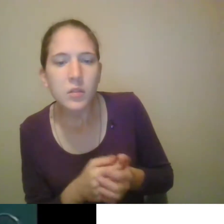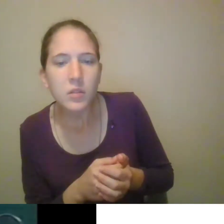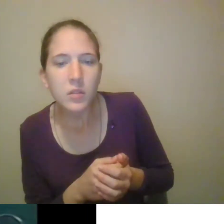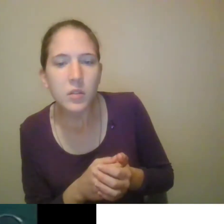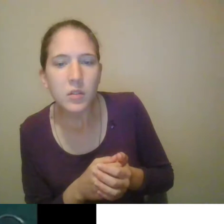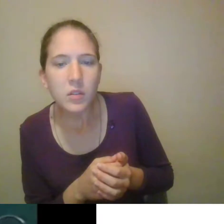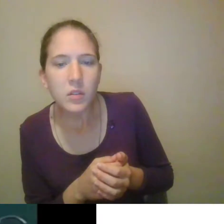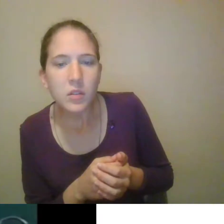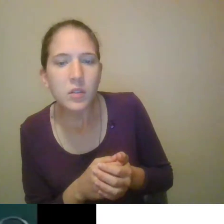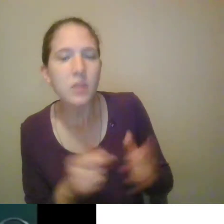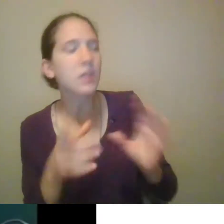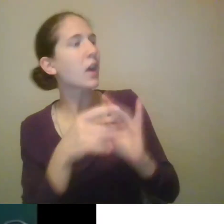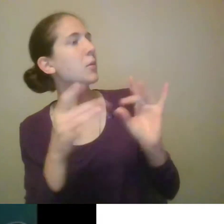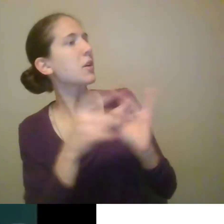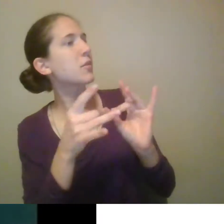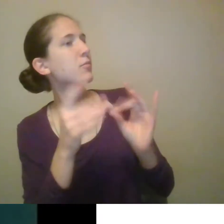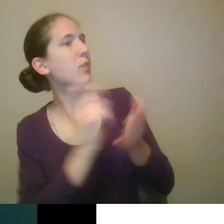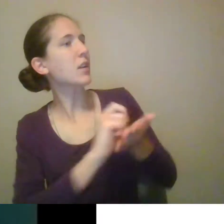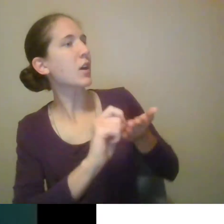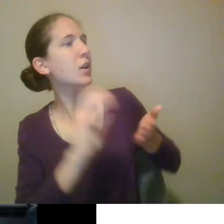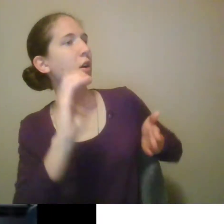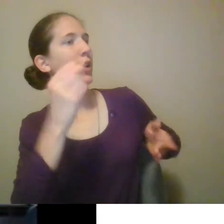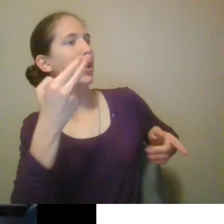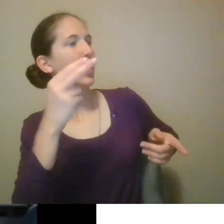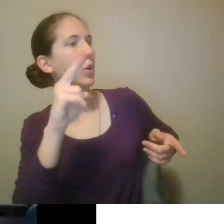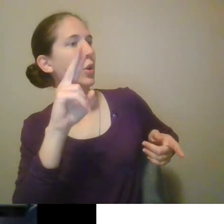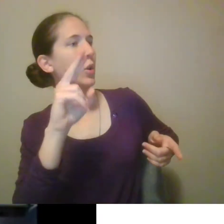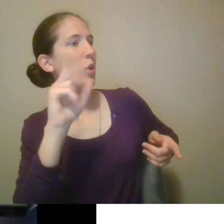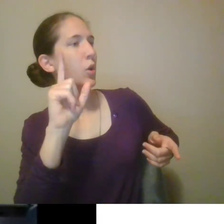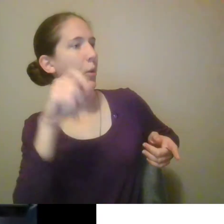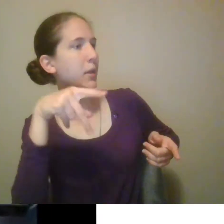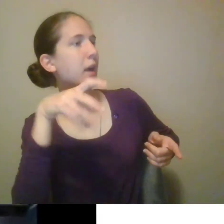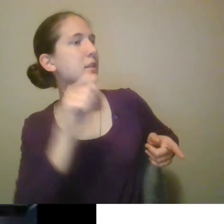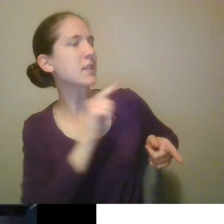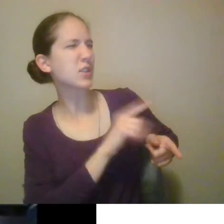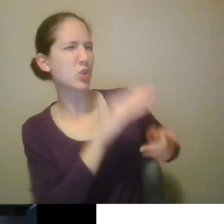right here where we left off then, which is the next thing, is the raw materials.